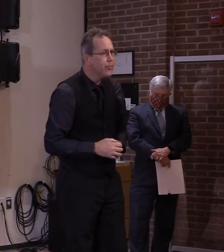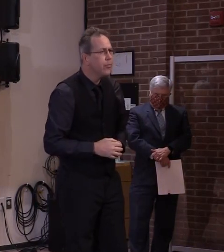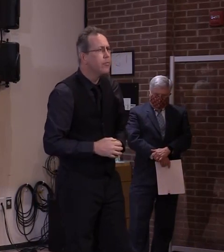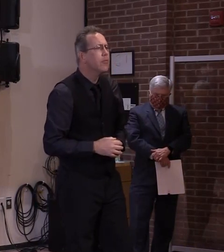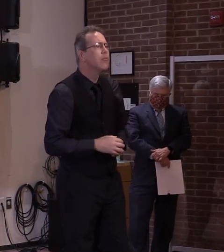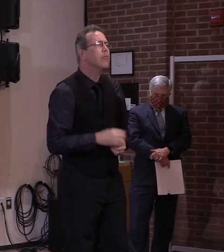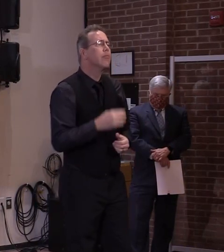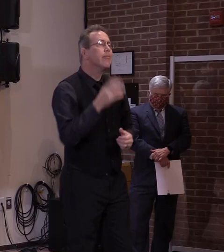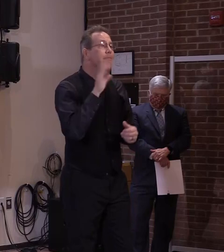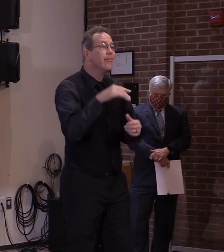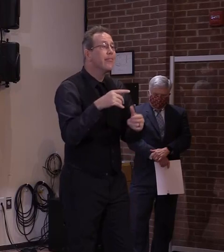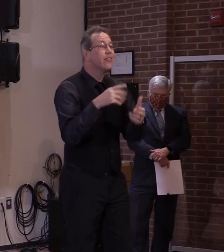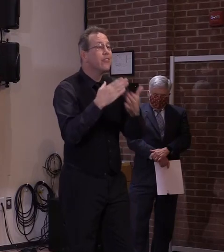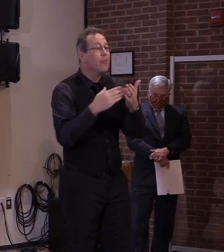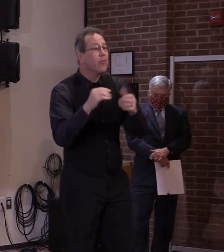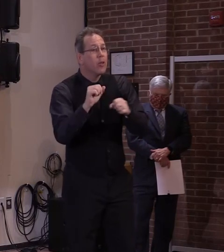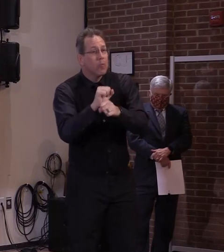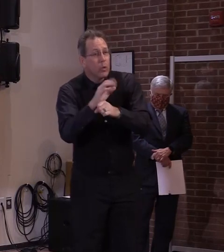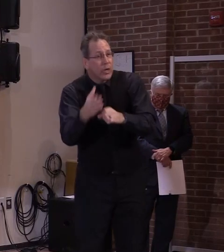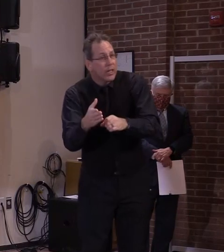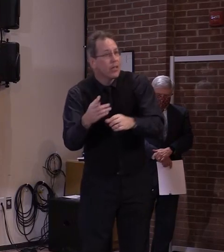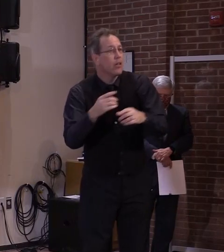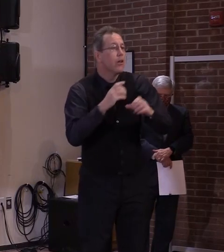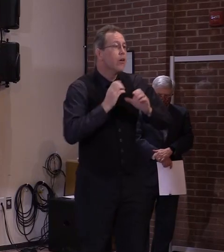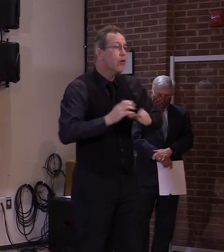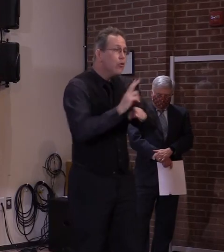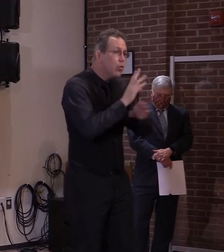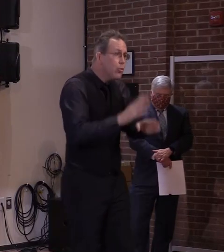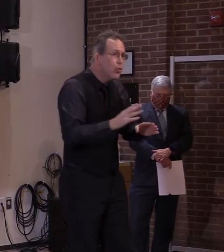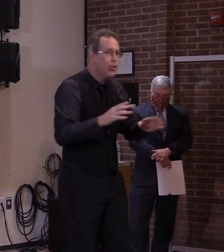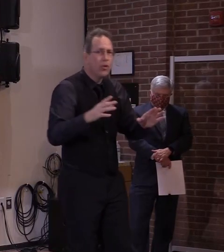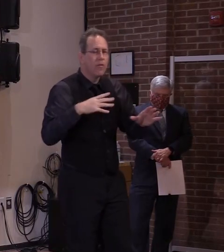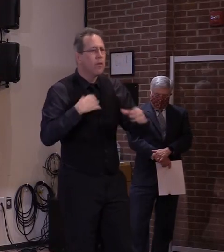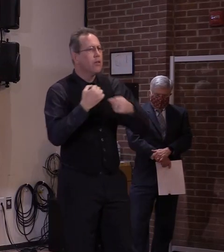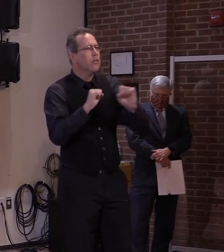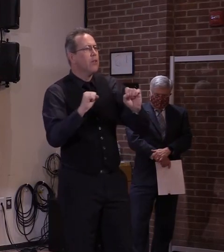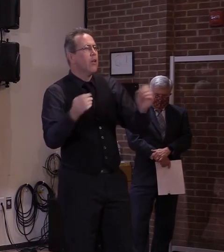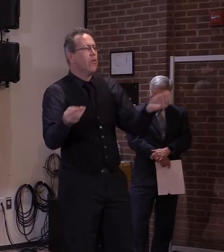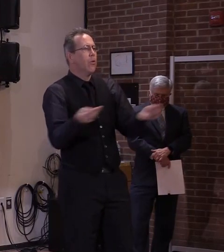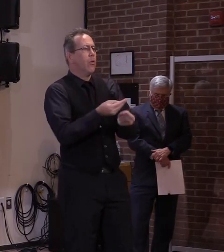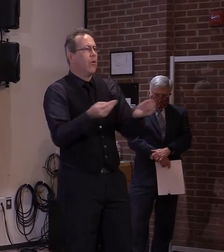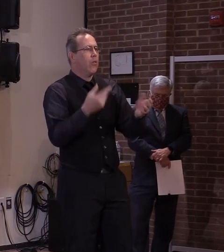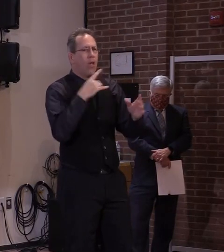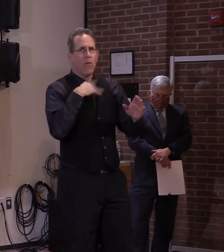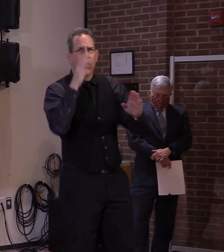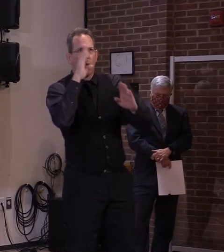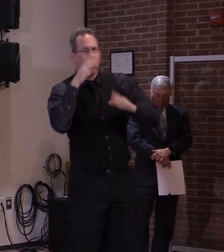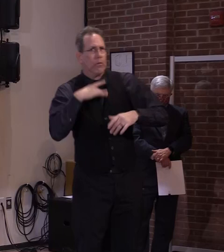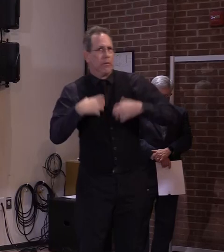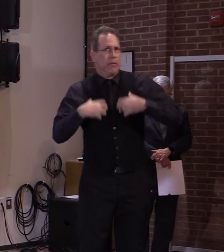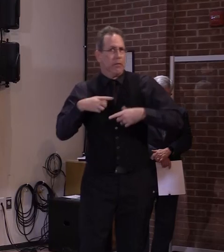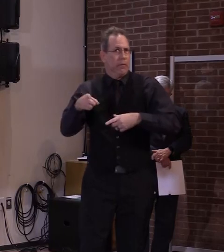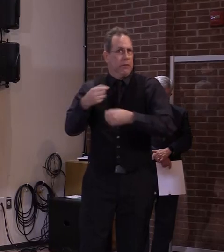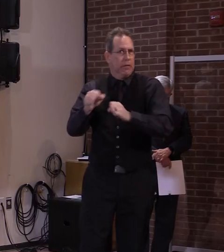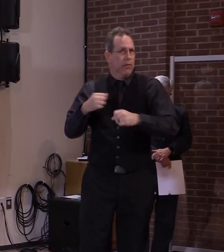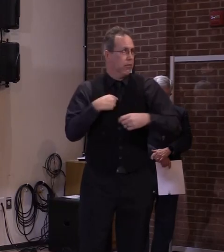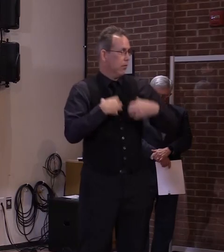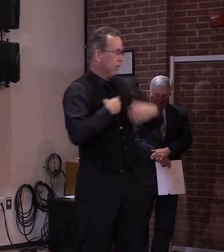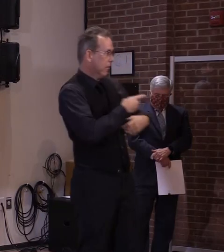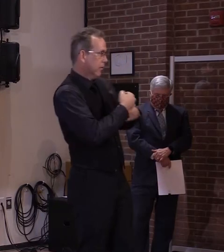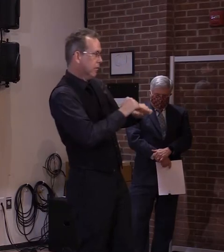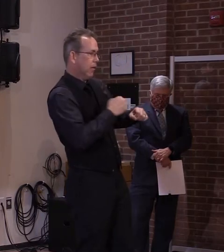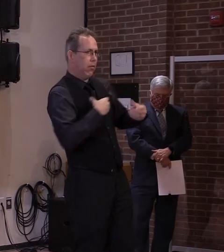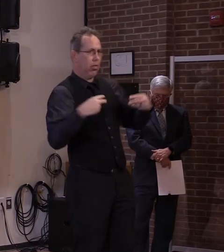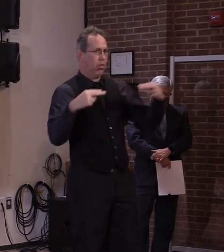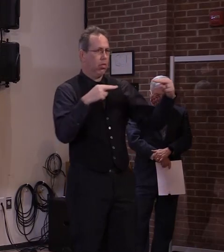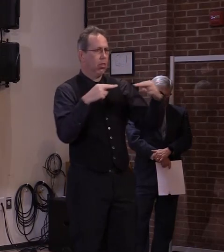mind. As more businesses adopt these proof of vaccination policies, we are asking all Vermonters